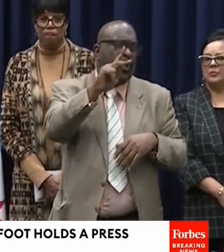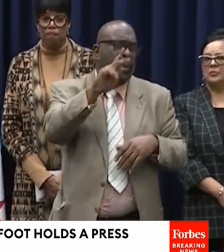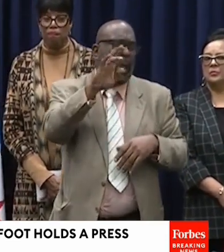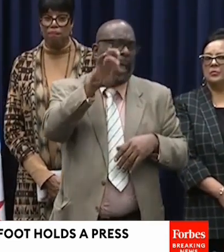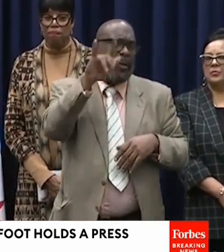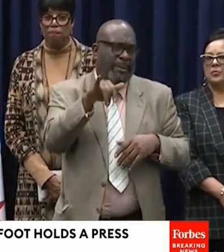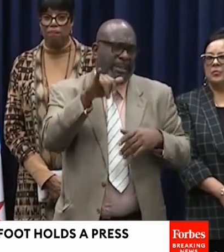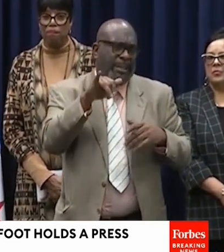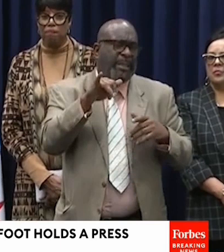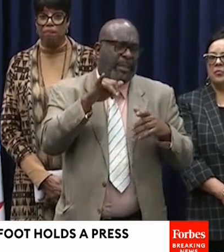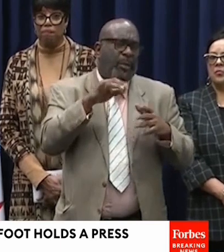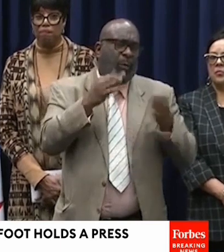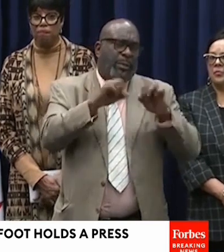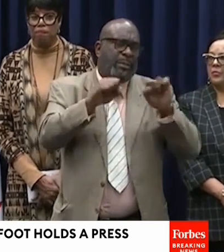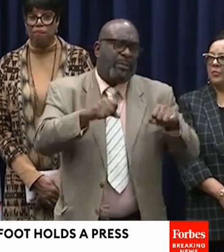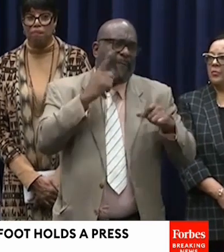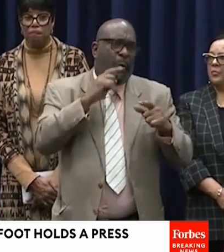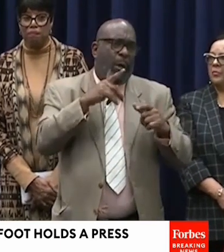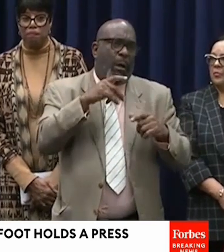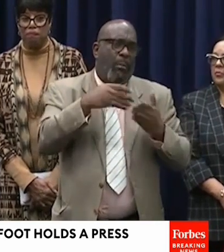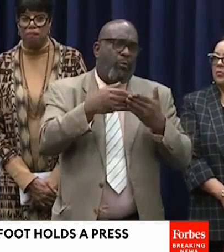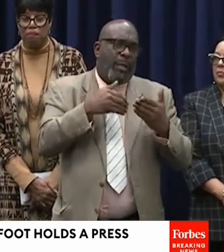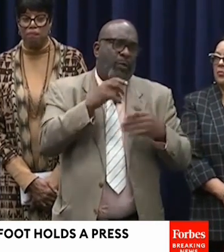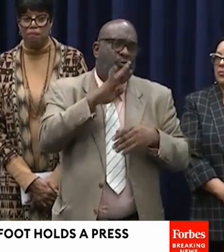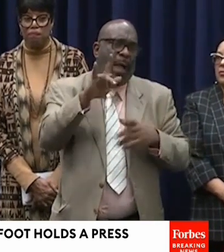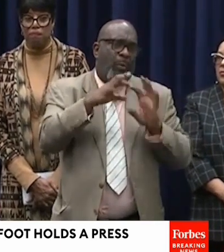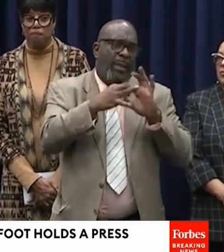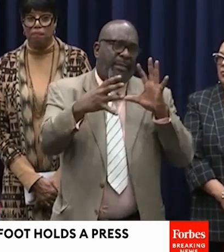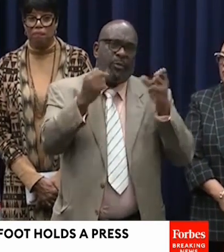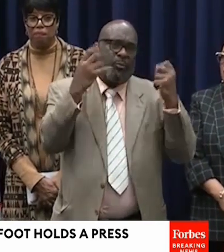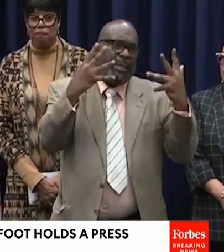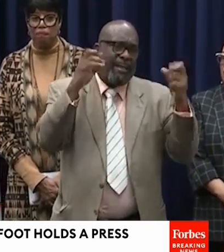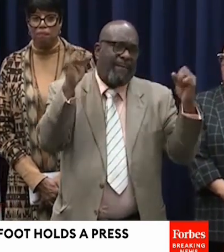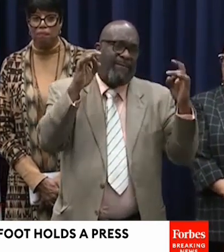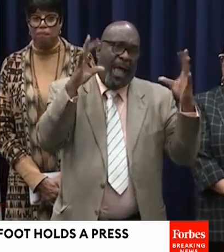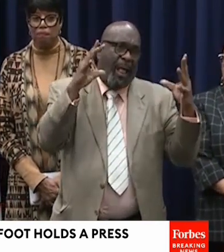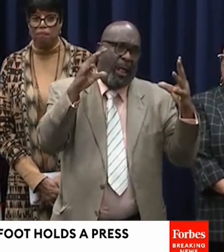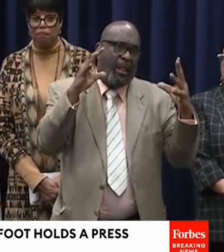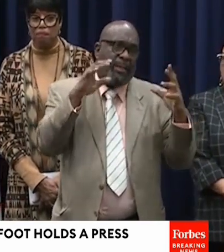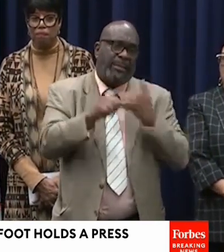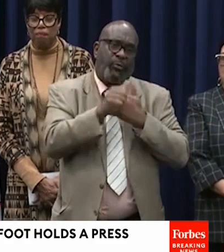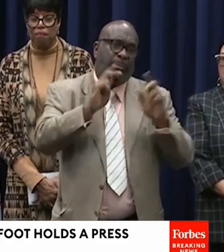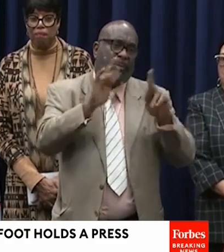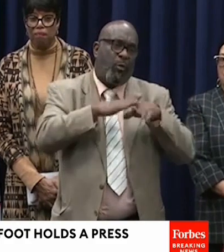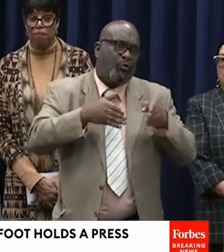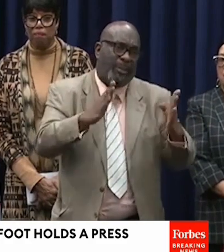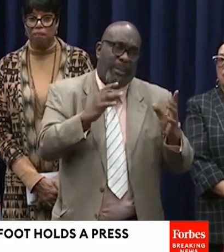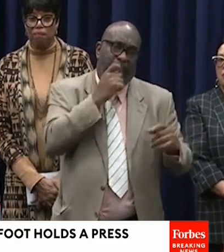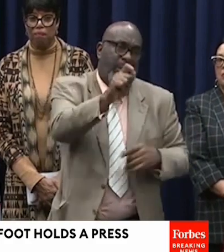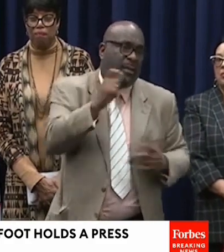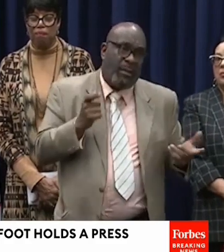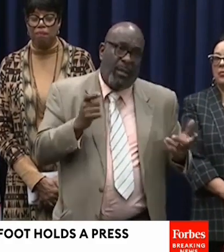for a year and a half. It's not new. There are too many violent, dangerous people out on the street, period. And too many of them are